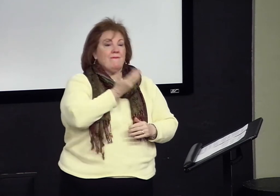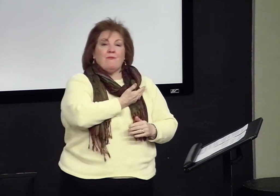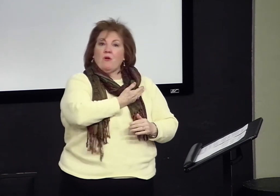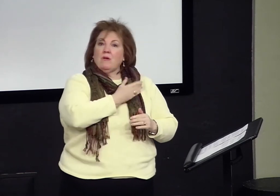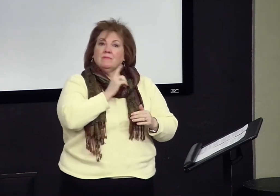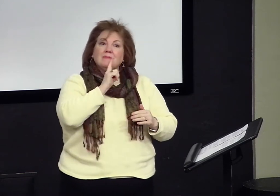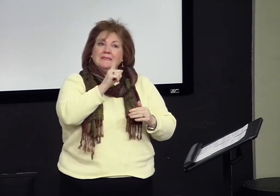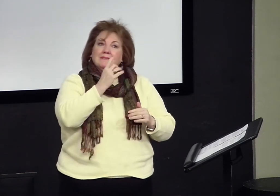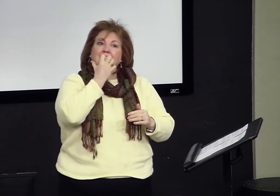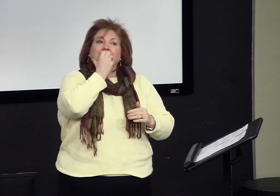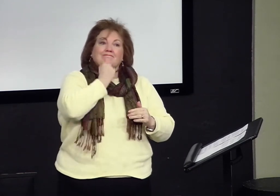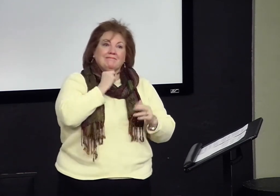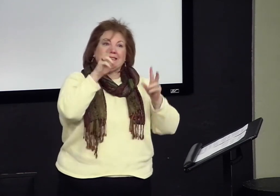involved in research.